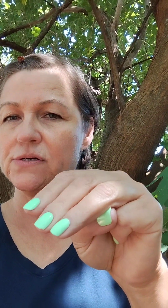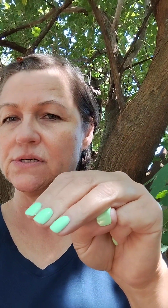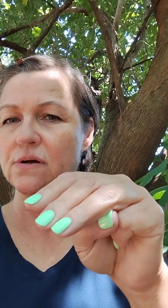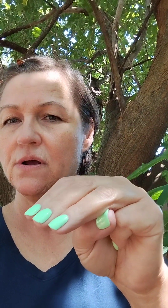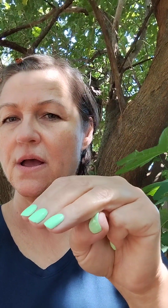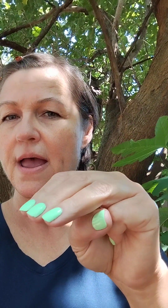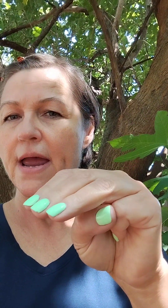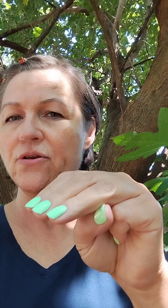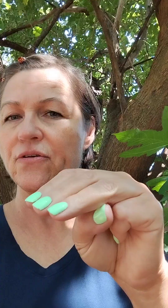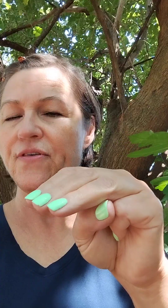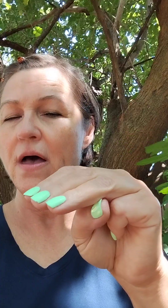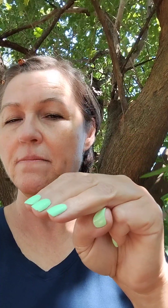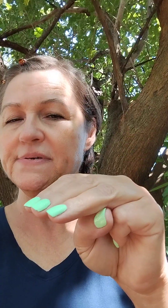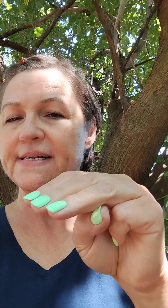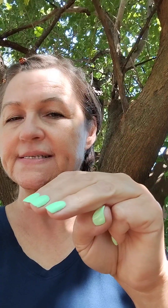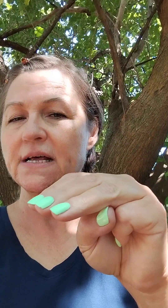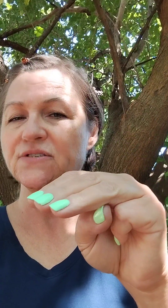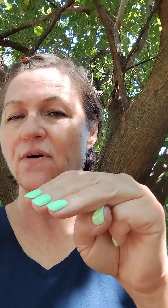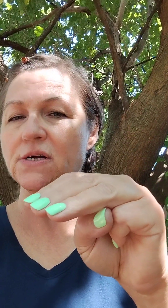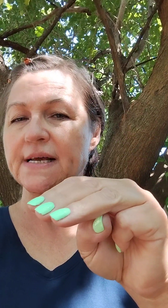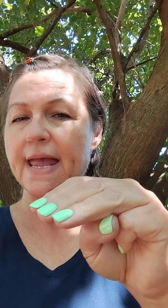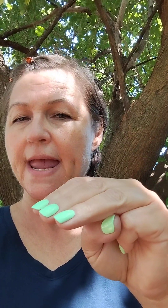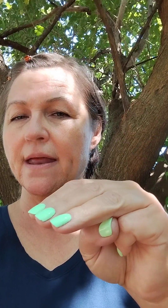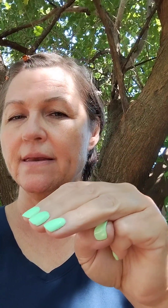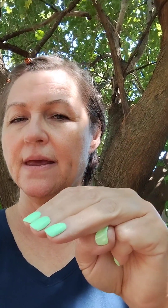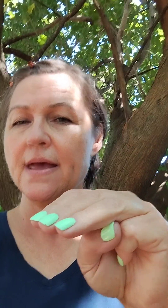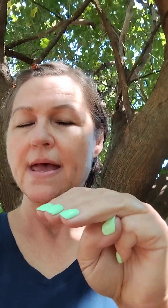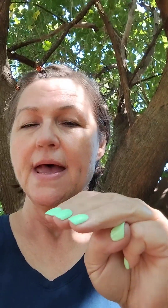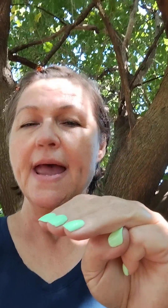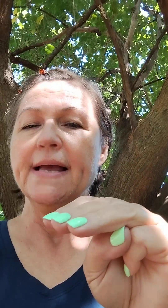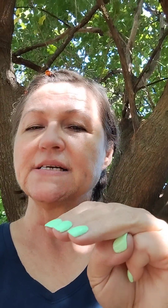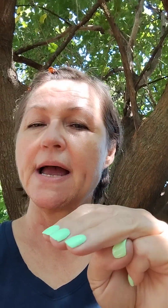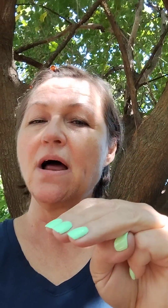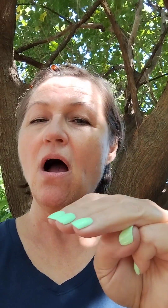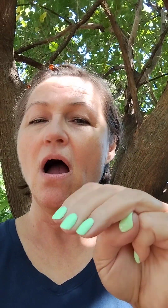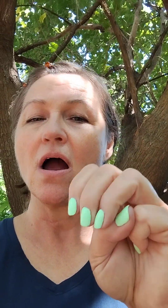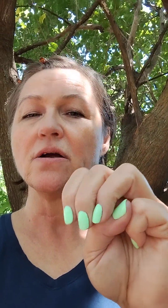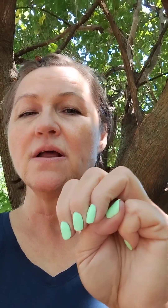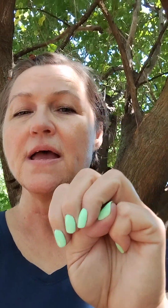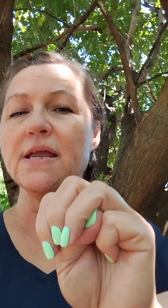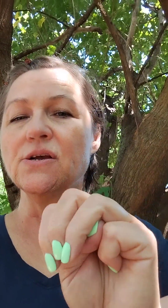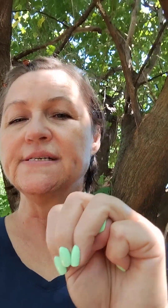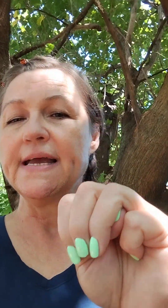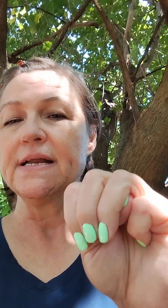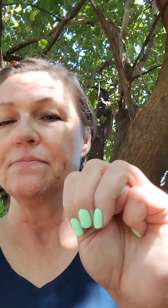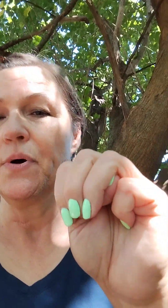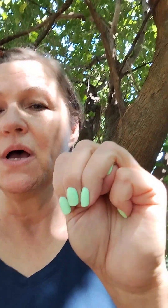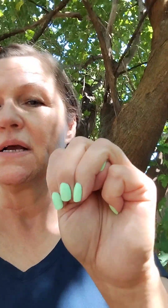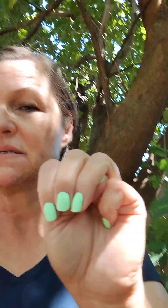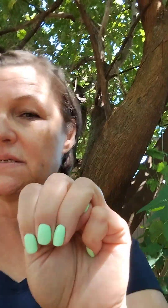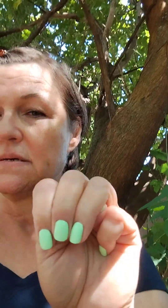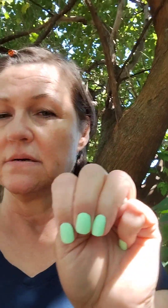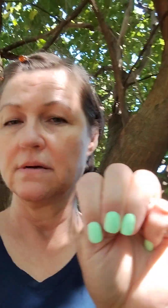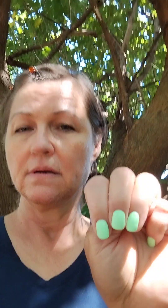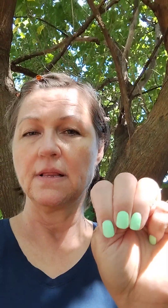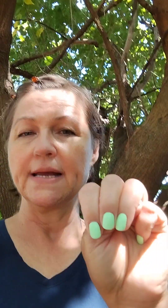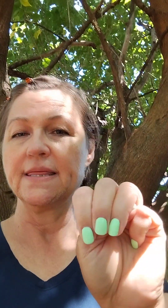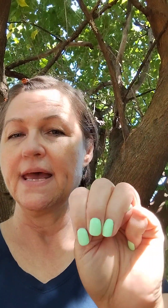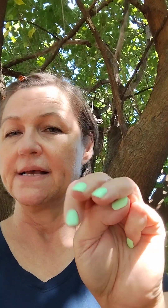fingers. And your thumb sticks out as far as it can. It's kind of hard. You see it in books like this